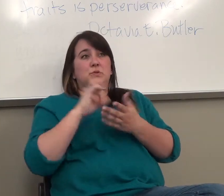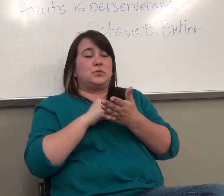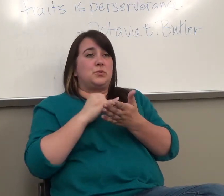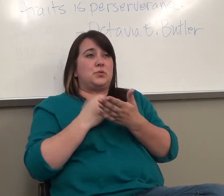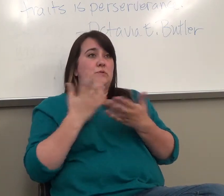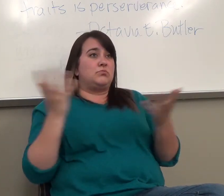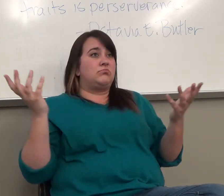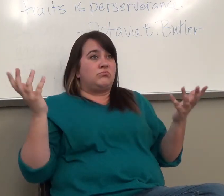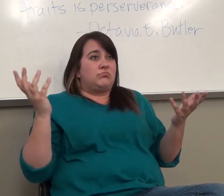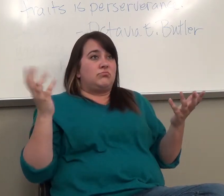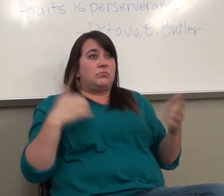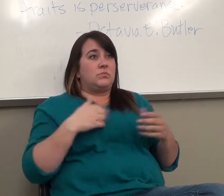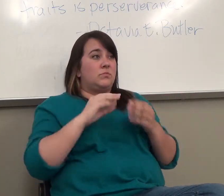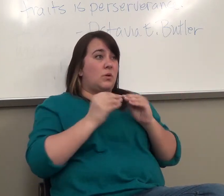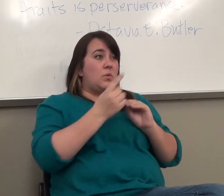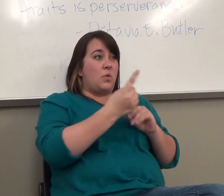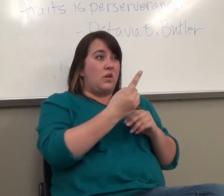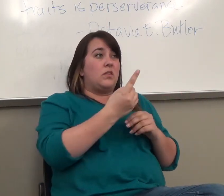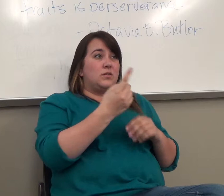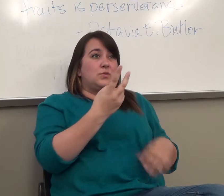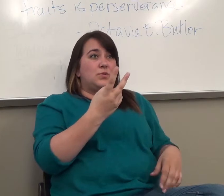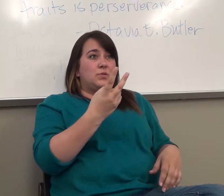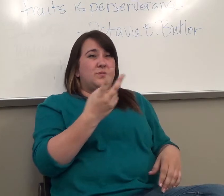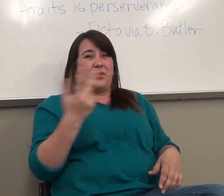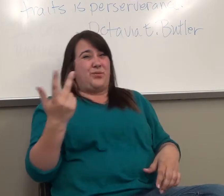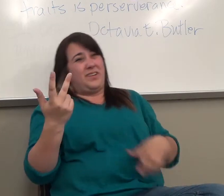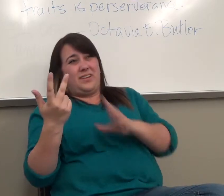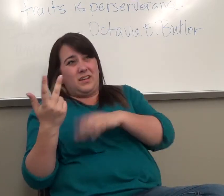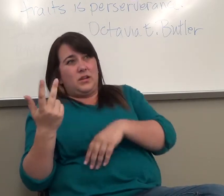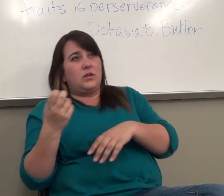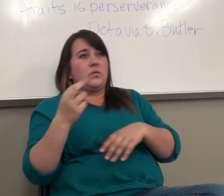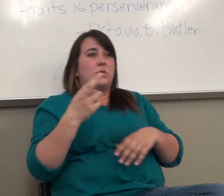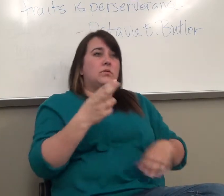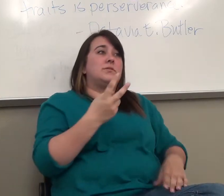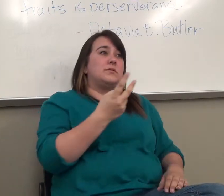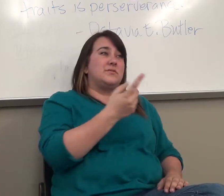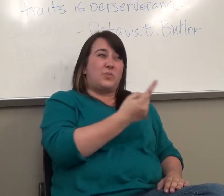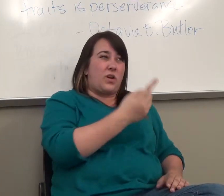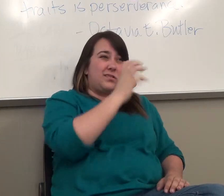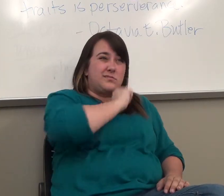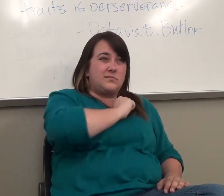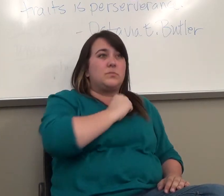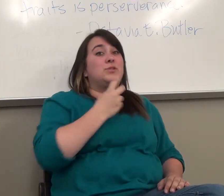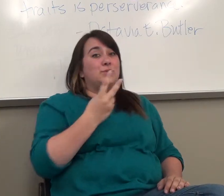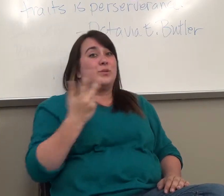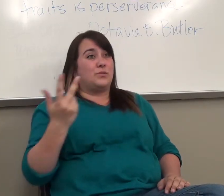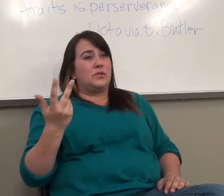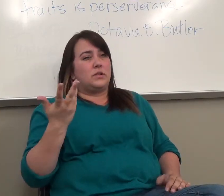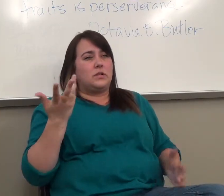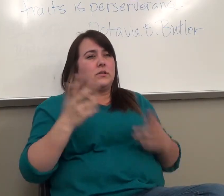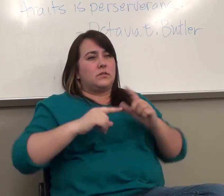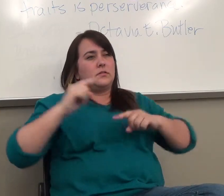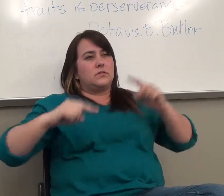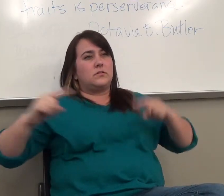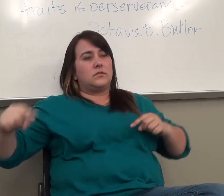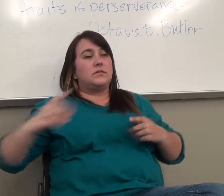did 1 and 2, but you didn't do 3, or you did 2 and 3 and you didn't do 1. Some people did them, but they didn't have